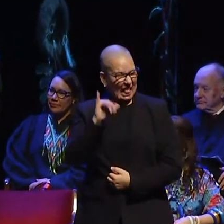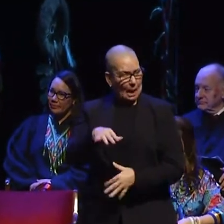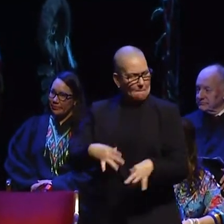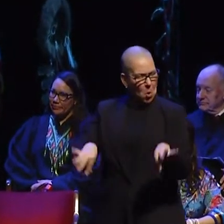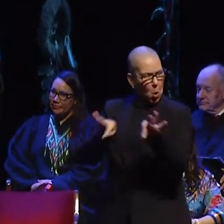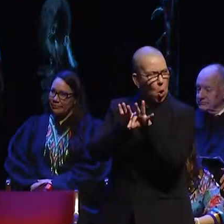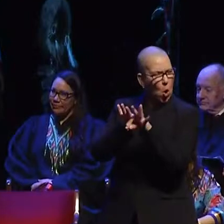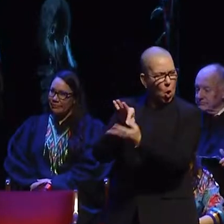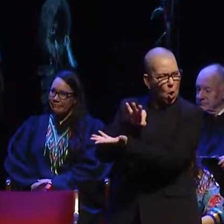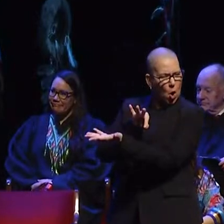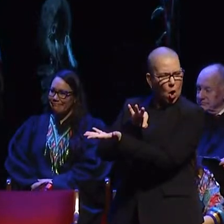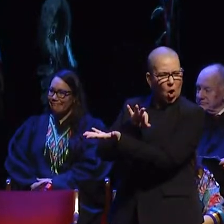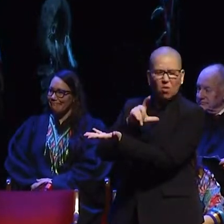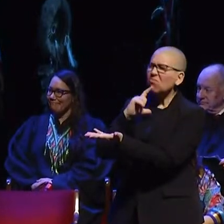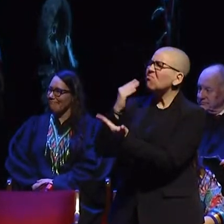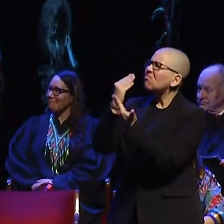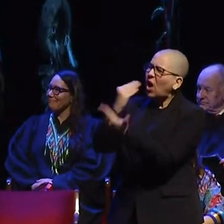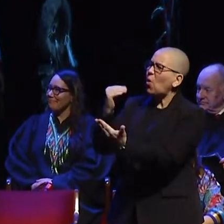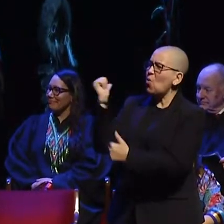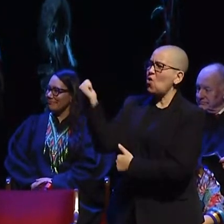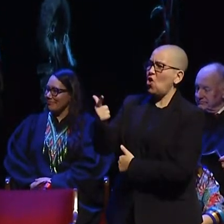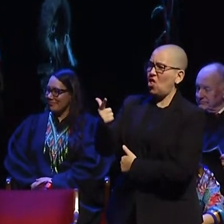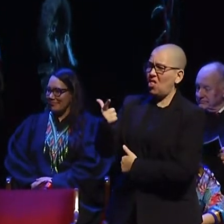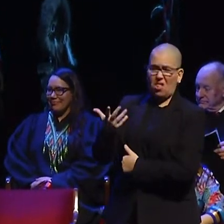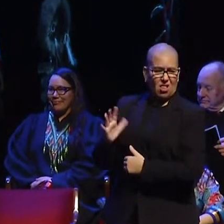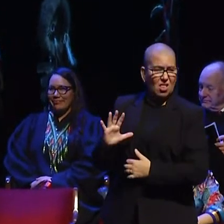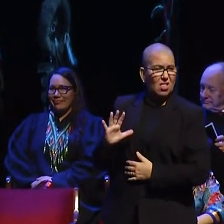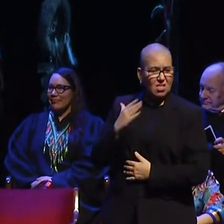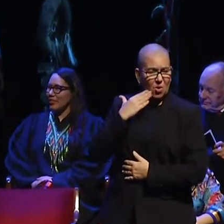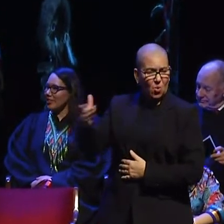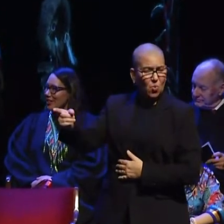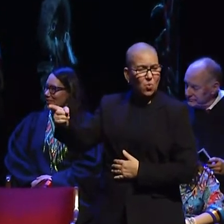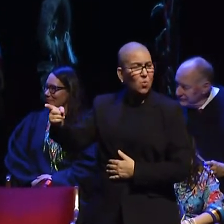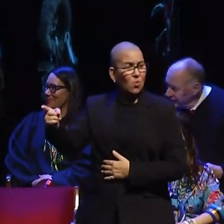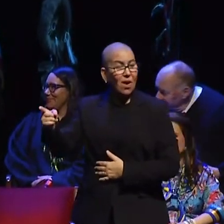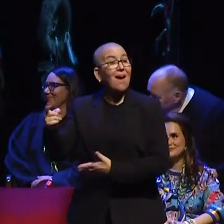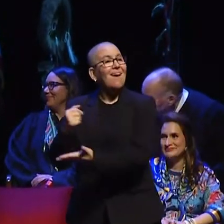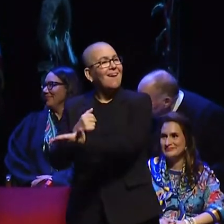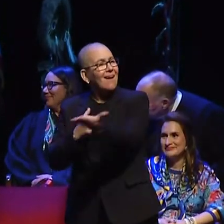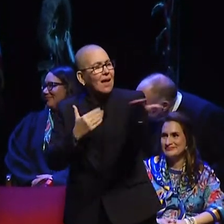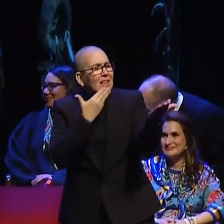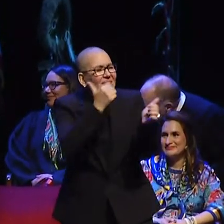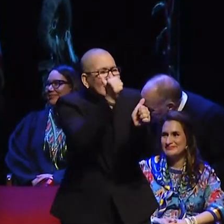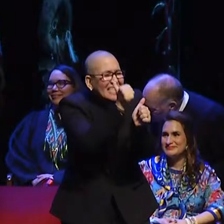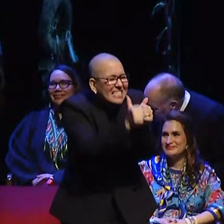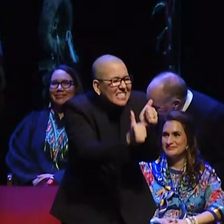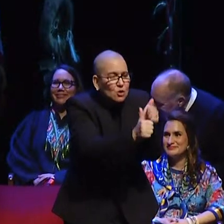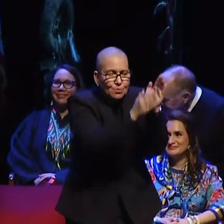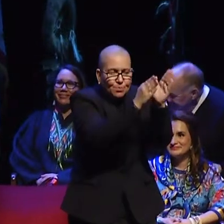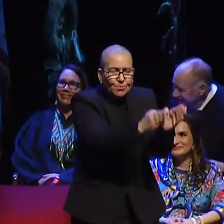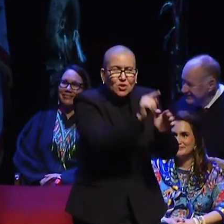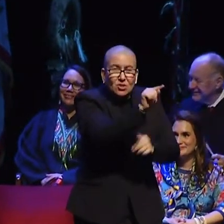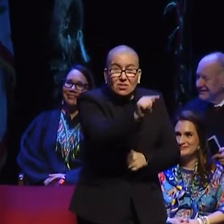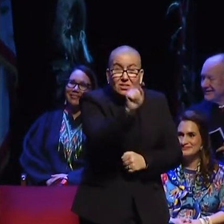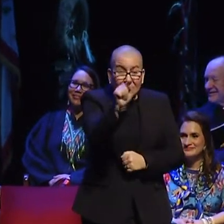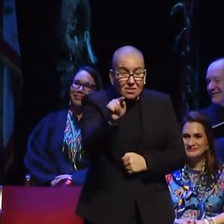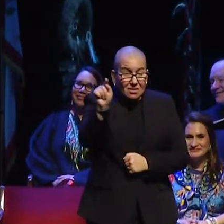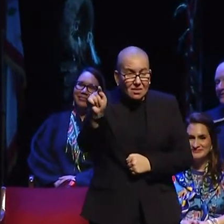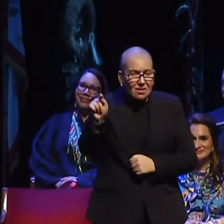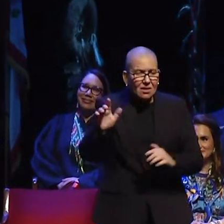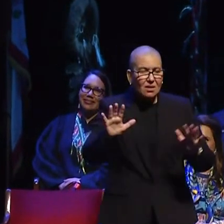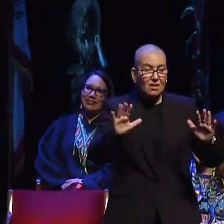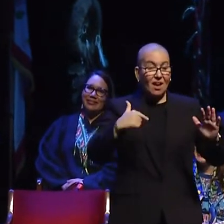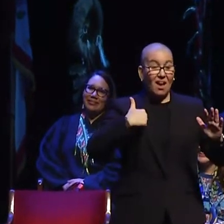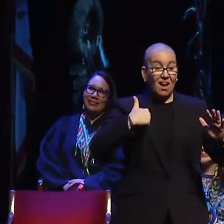everyone who was up here. Thank each and every one of you. Being a, a couple decade-long teacher. I can see that eighth